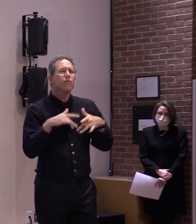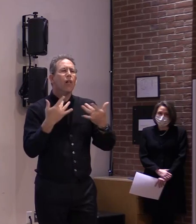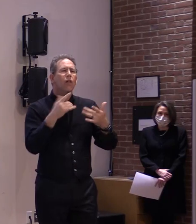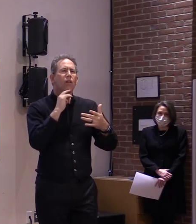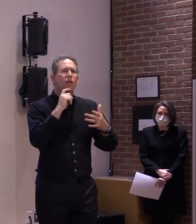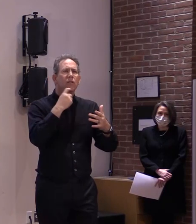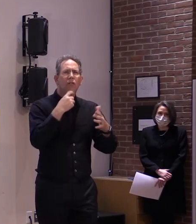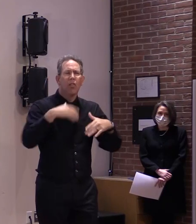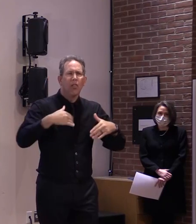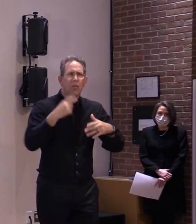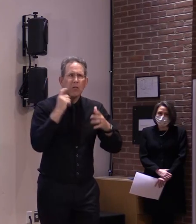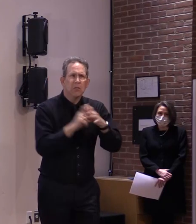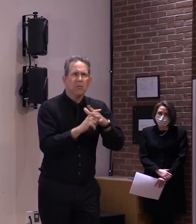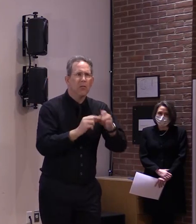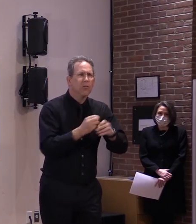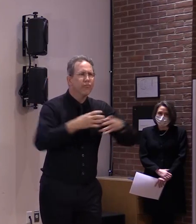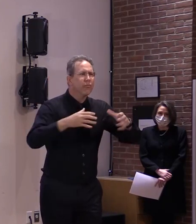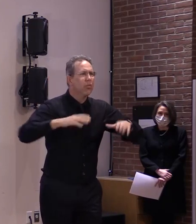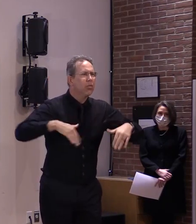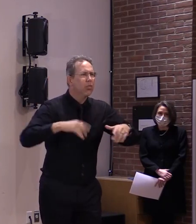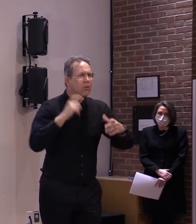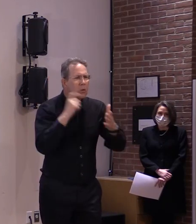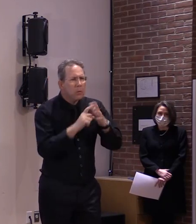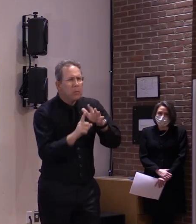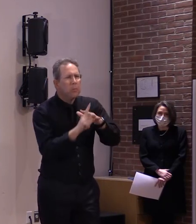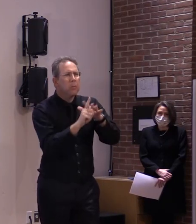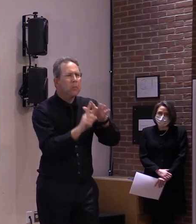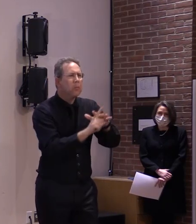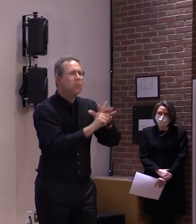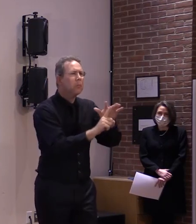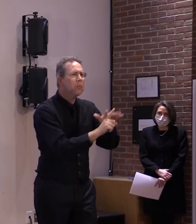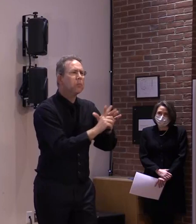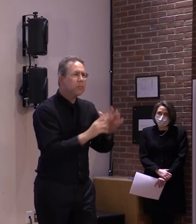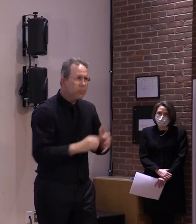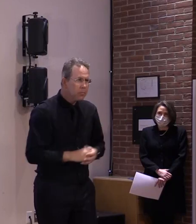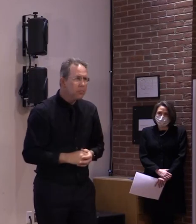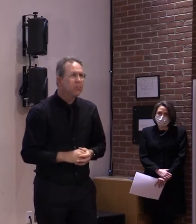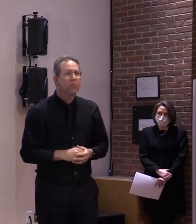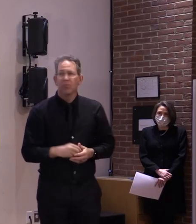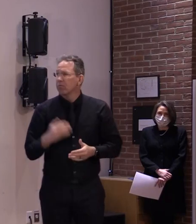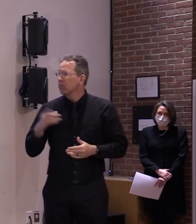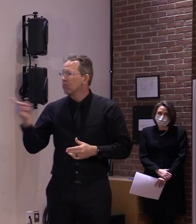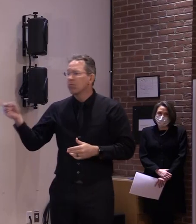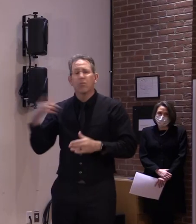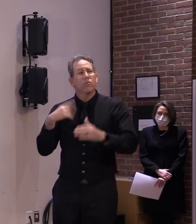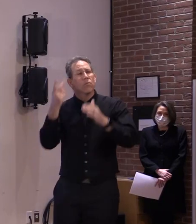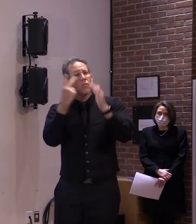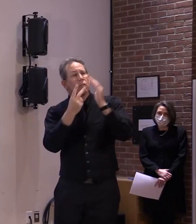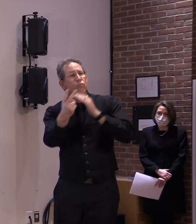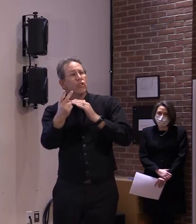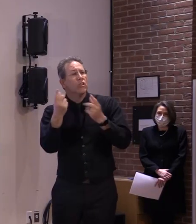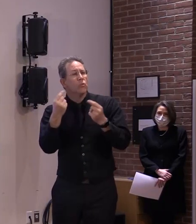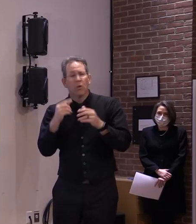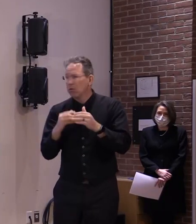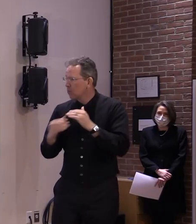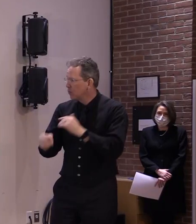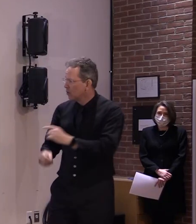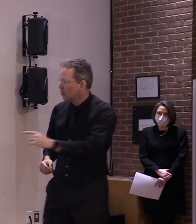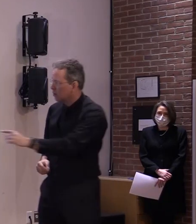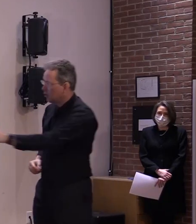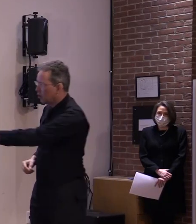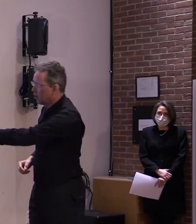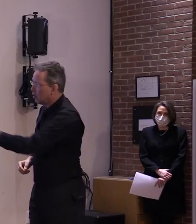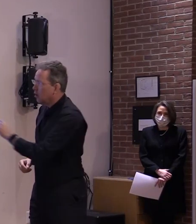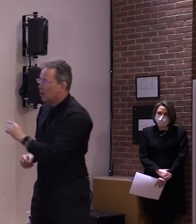picture. With the recent favorable trends, our forecast paints an optimistic outlook for the weeks ahead, and both